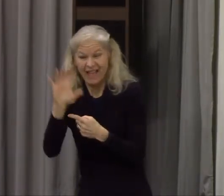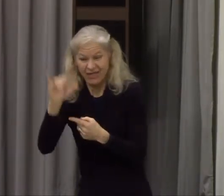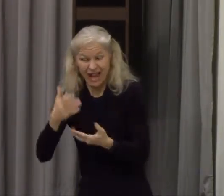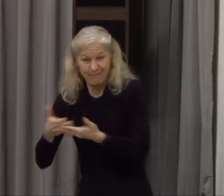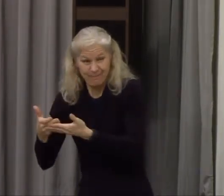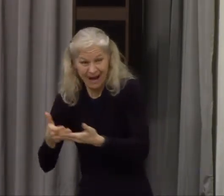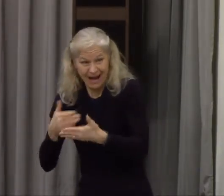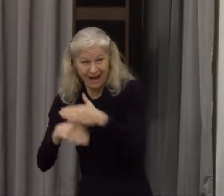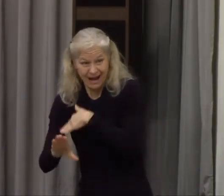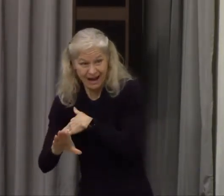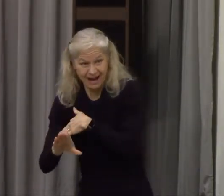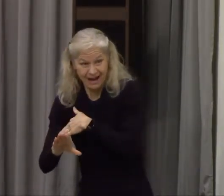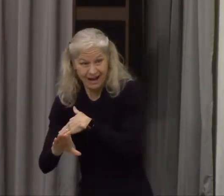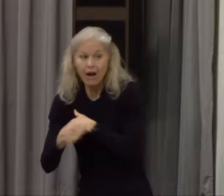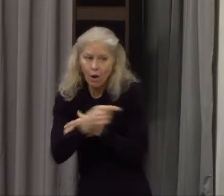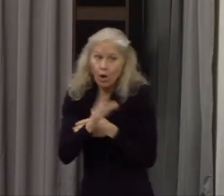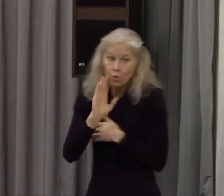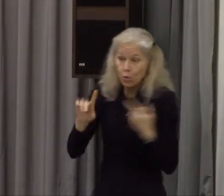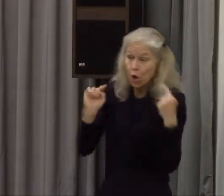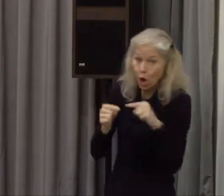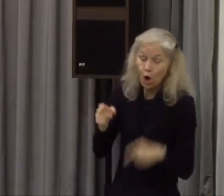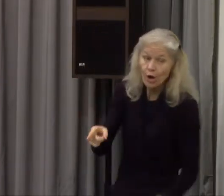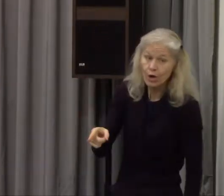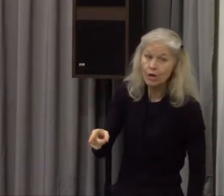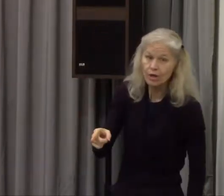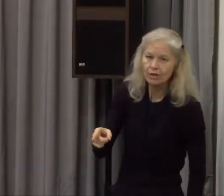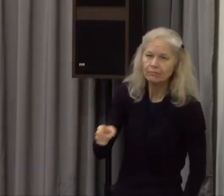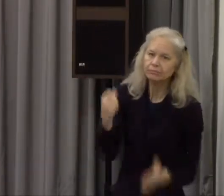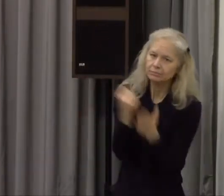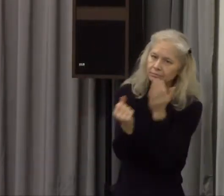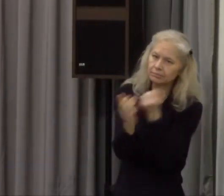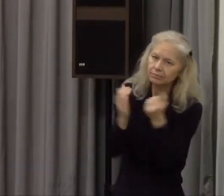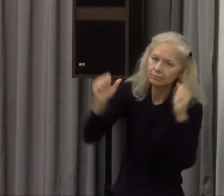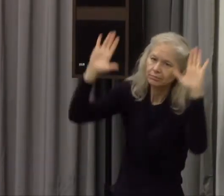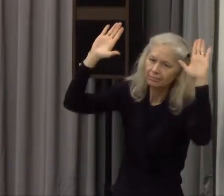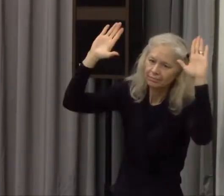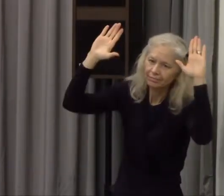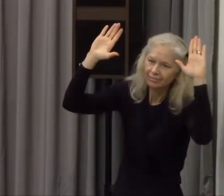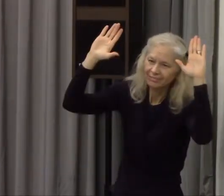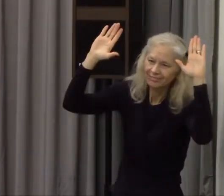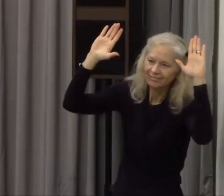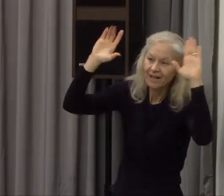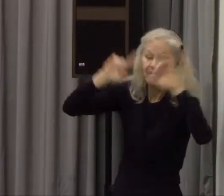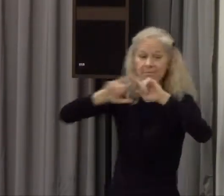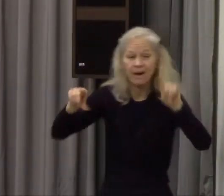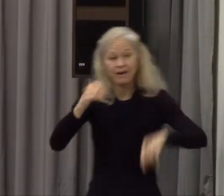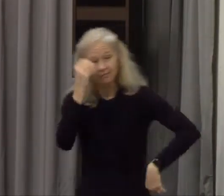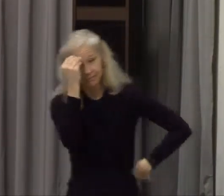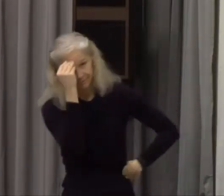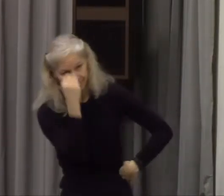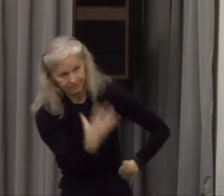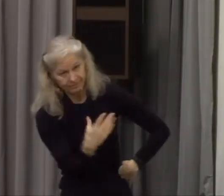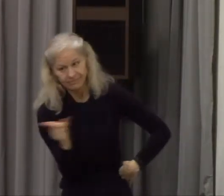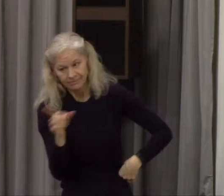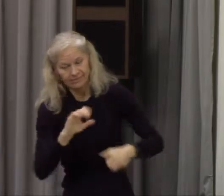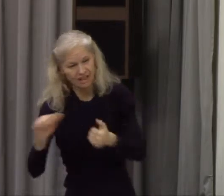"You'll bruise his heel," and he was crucified, "but he will crush your head." He'll bruise your head. And Satan's work was